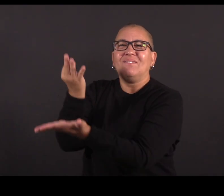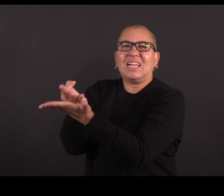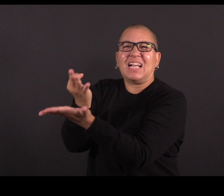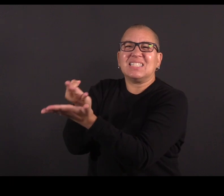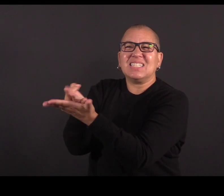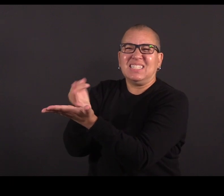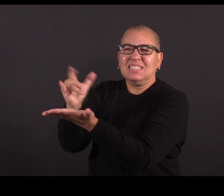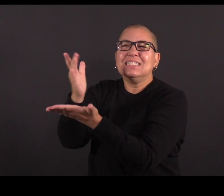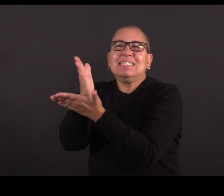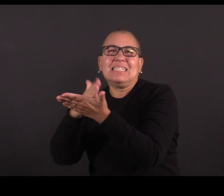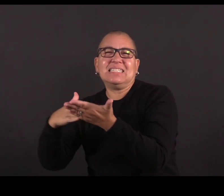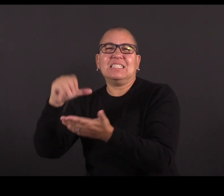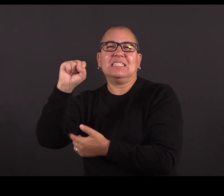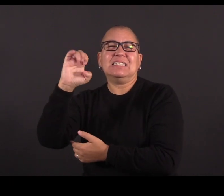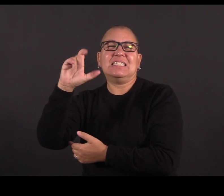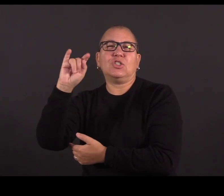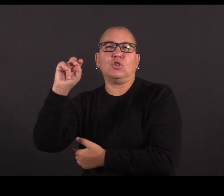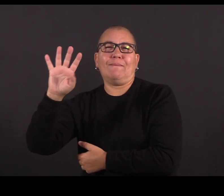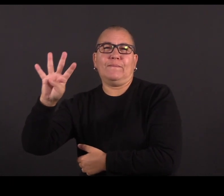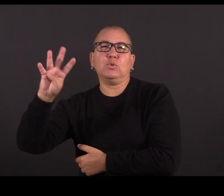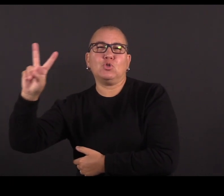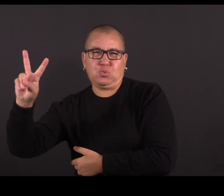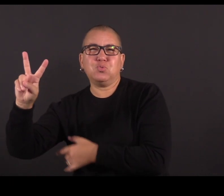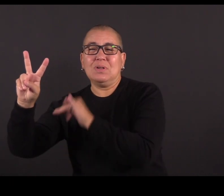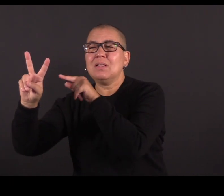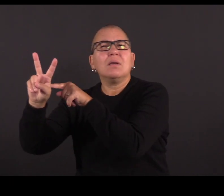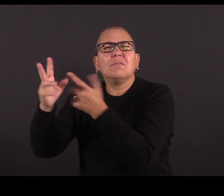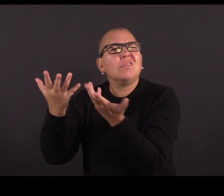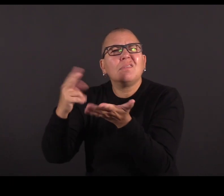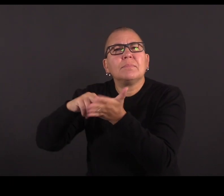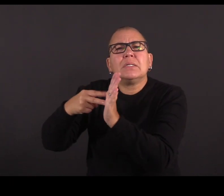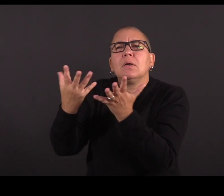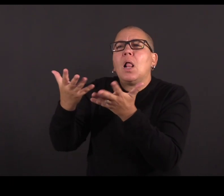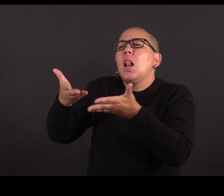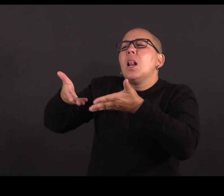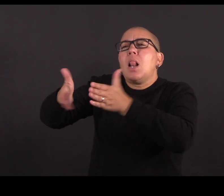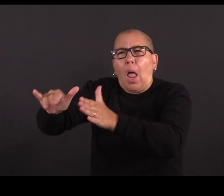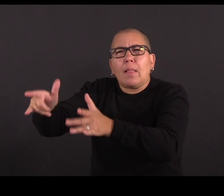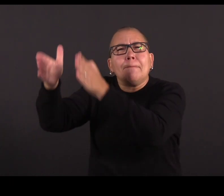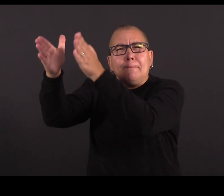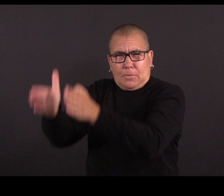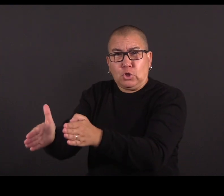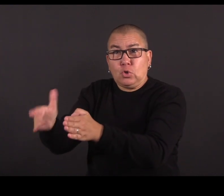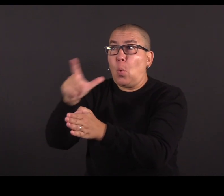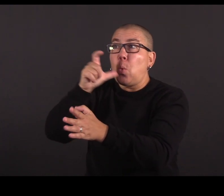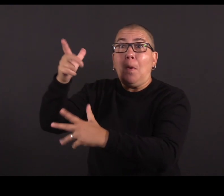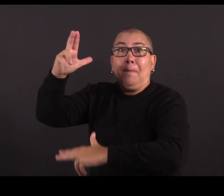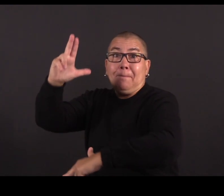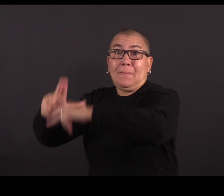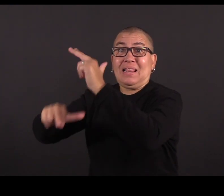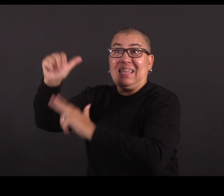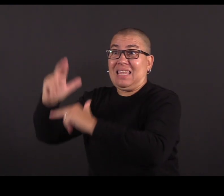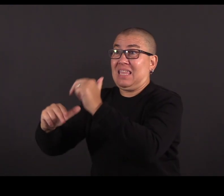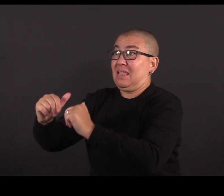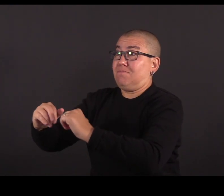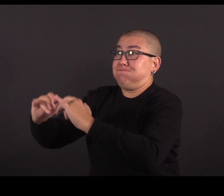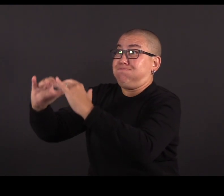incentive program that allows housing developers to make some units available at a more affordable rate.